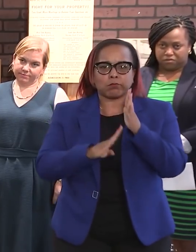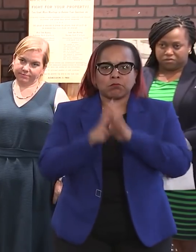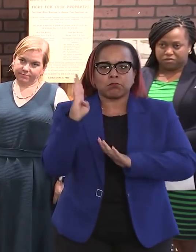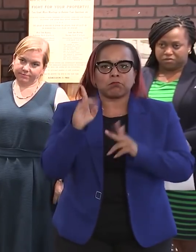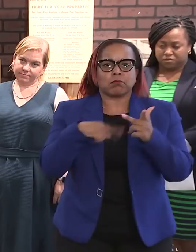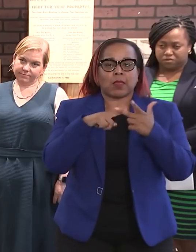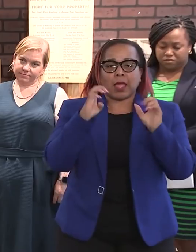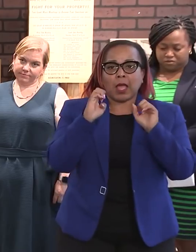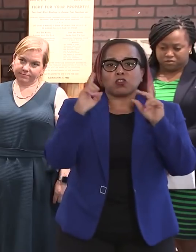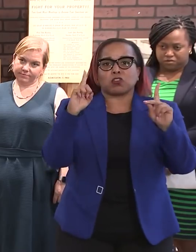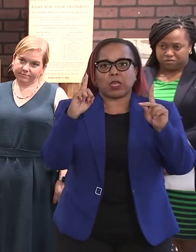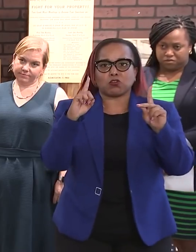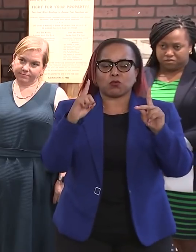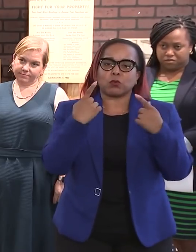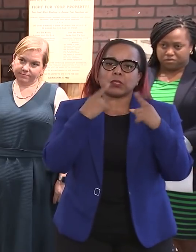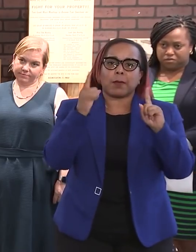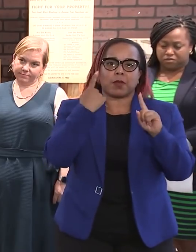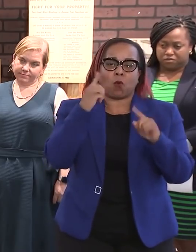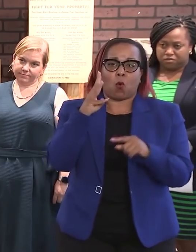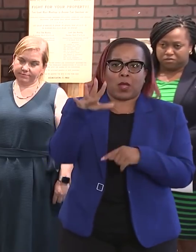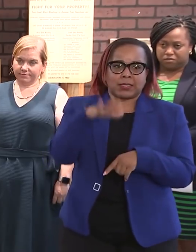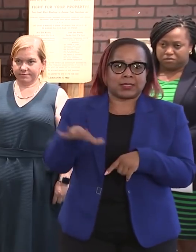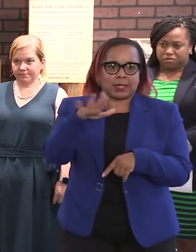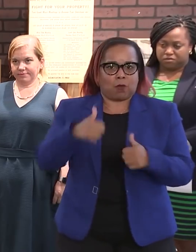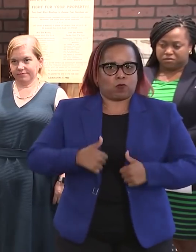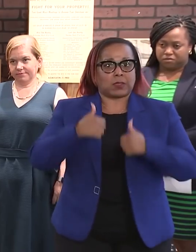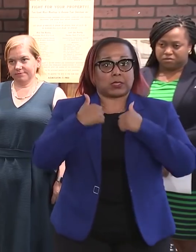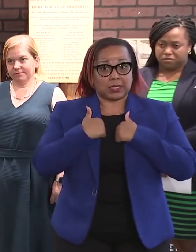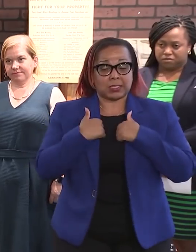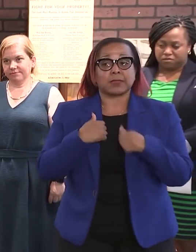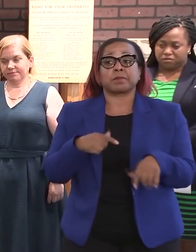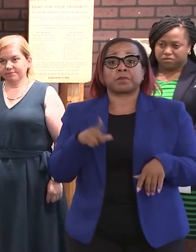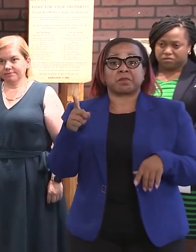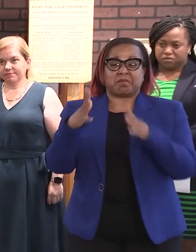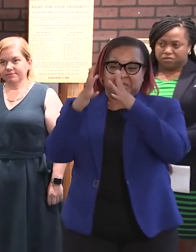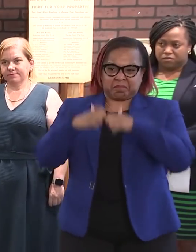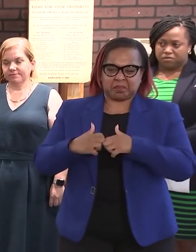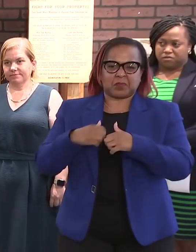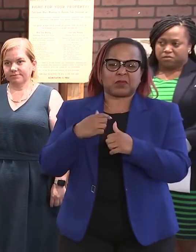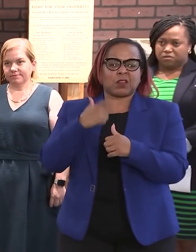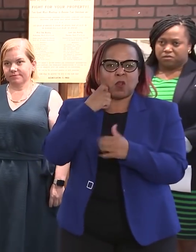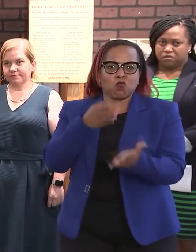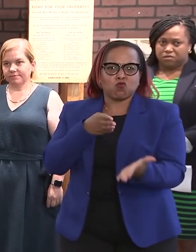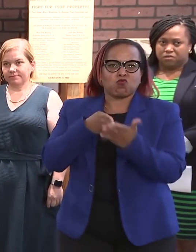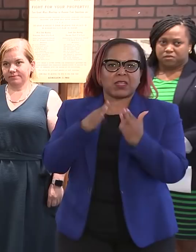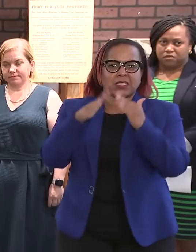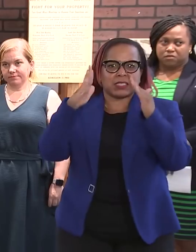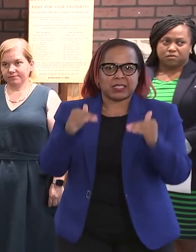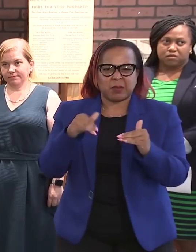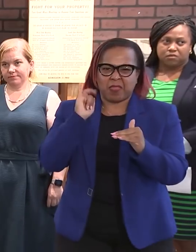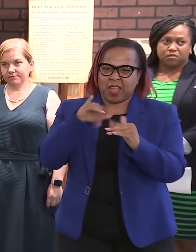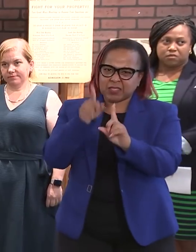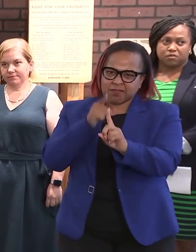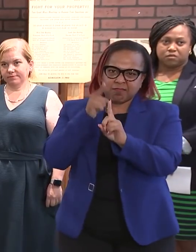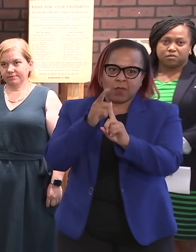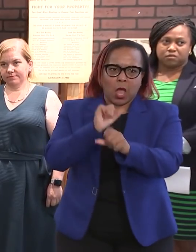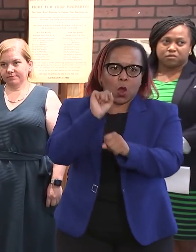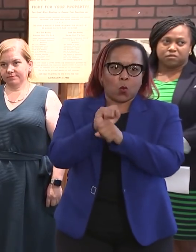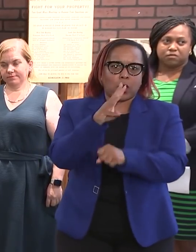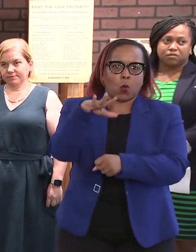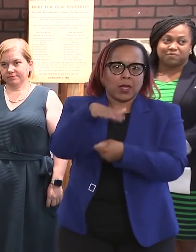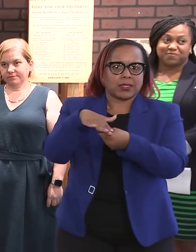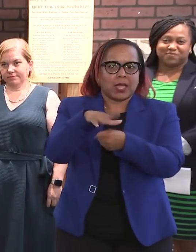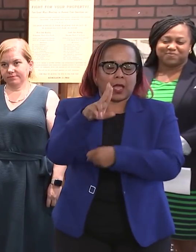and educational attainment for West Side residents. Deconstructing racist systems is at the epicenter of our work at